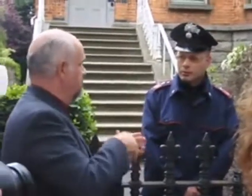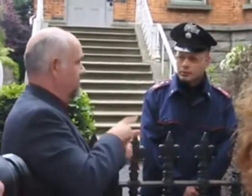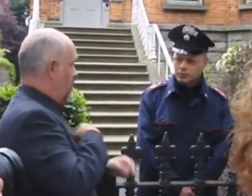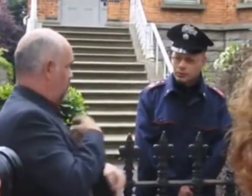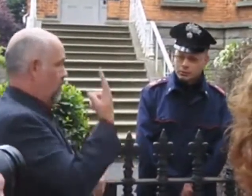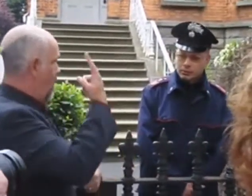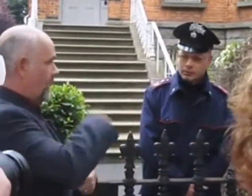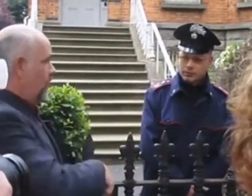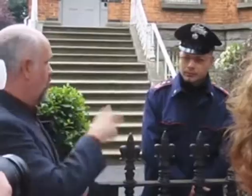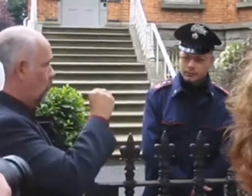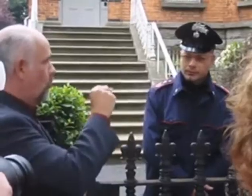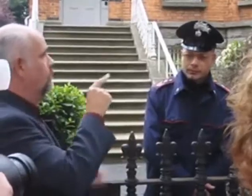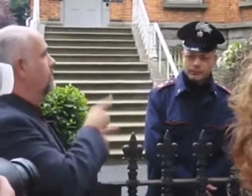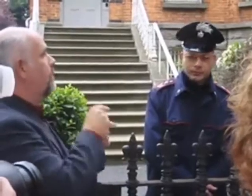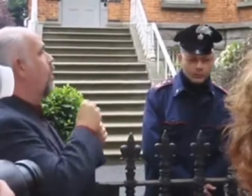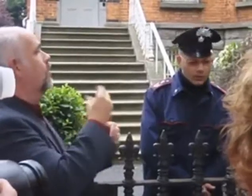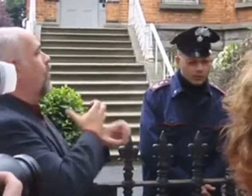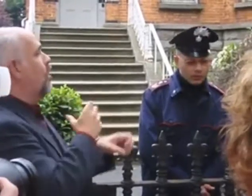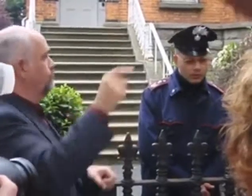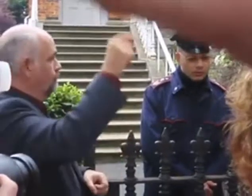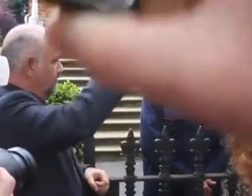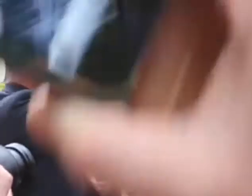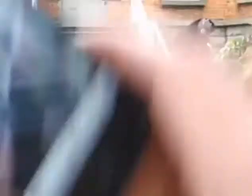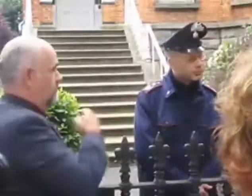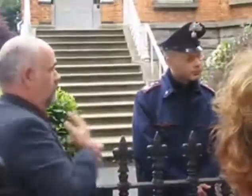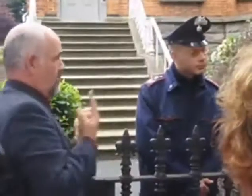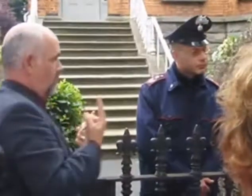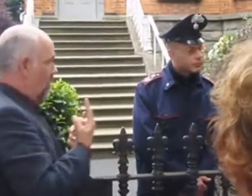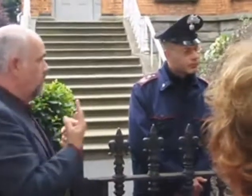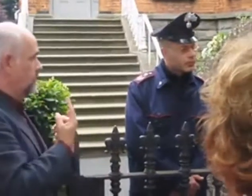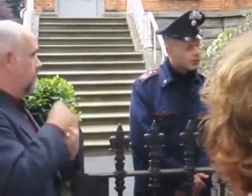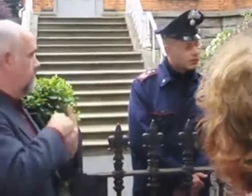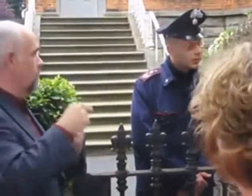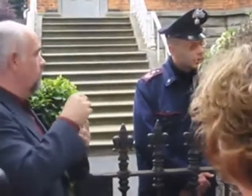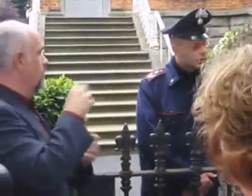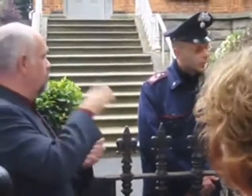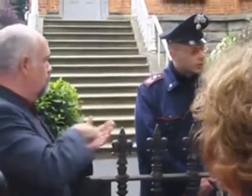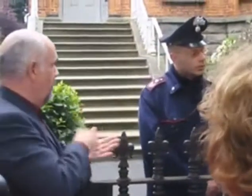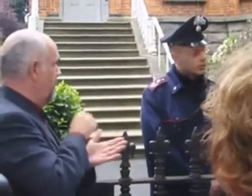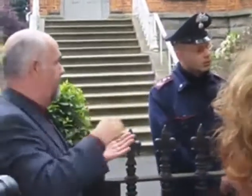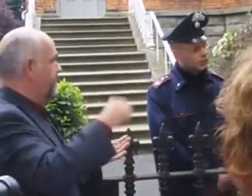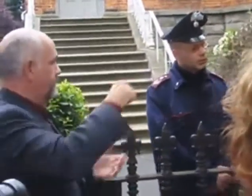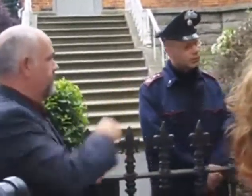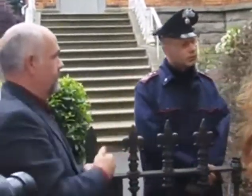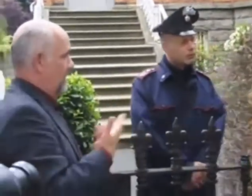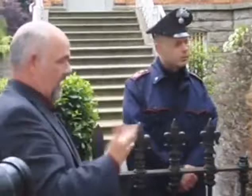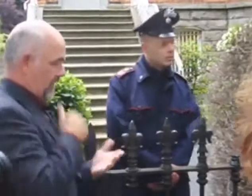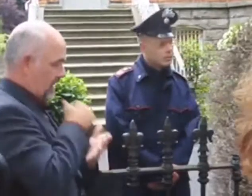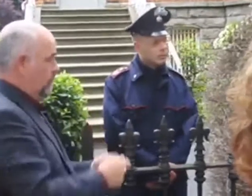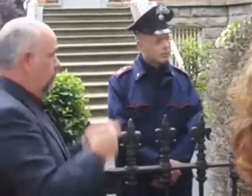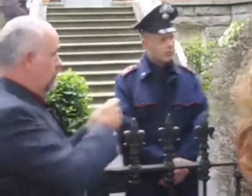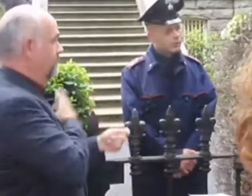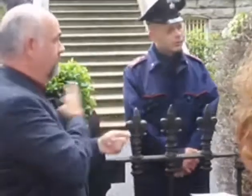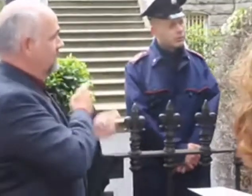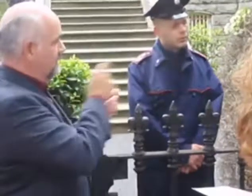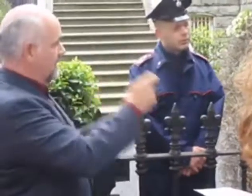Deaf and the vote that was held with regards to the recognition of sign language last November as well. So we're going to mention